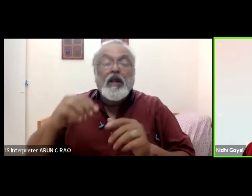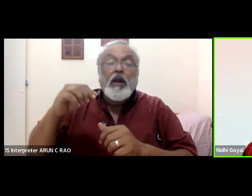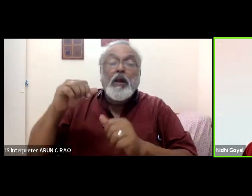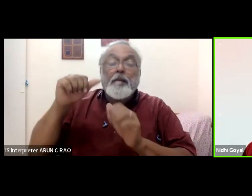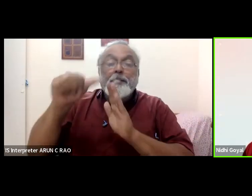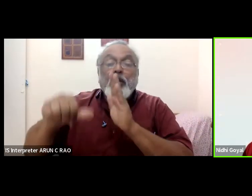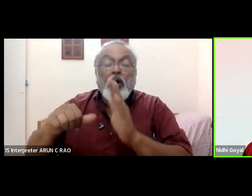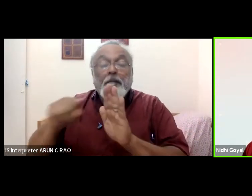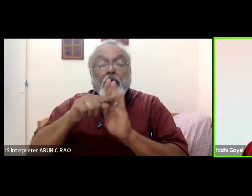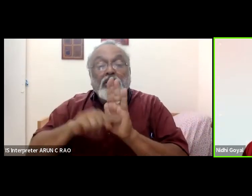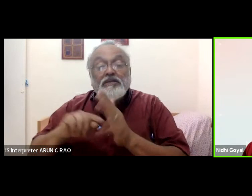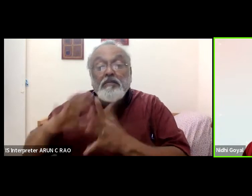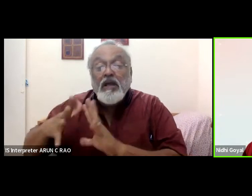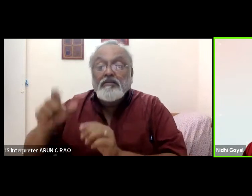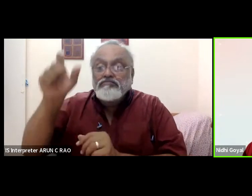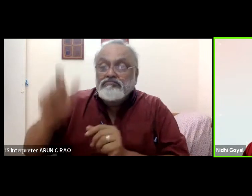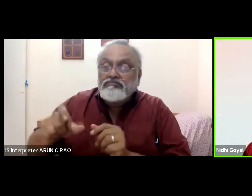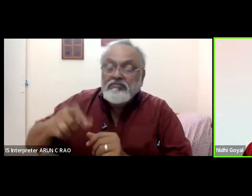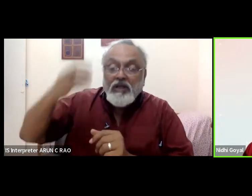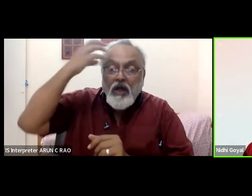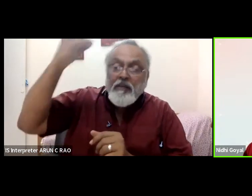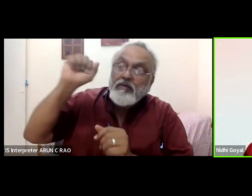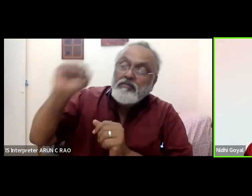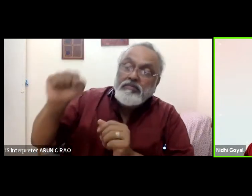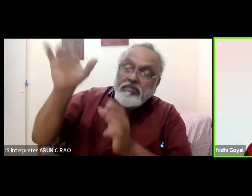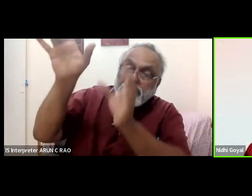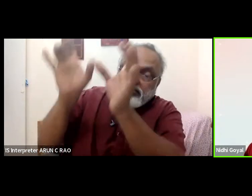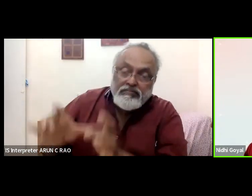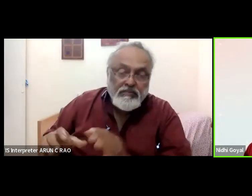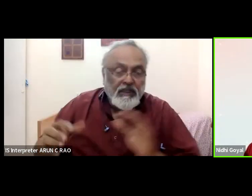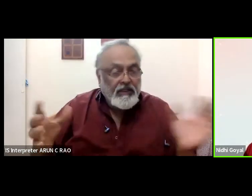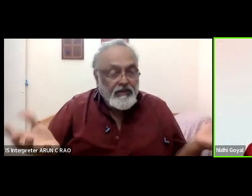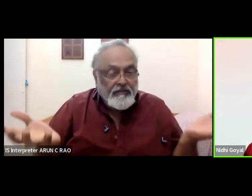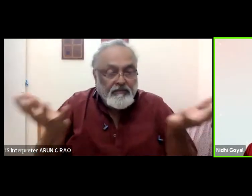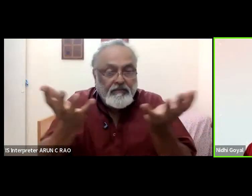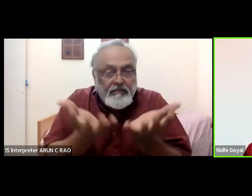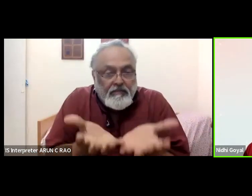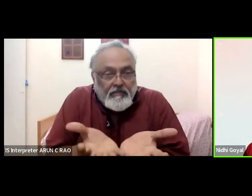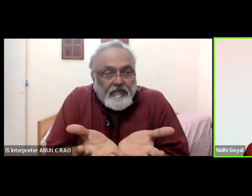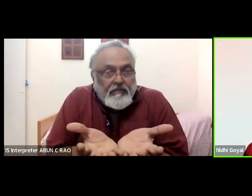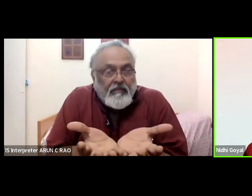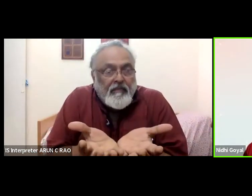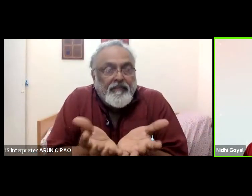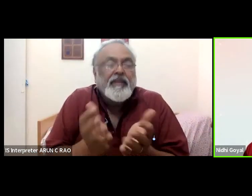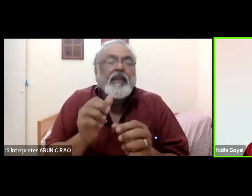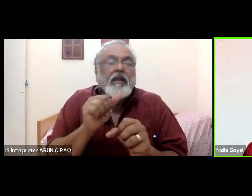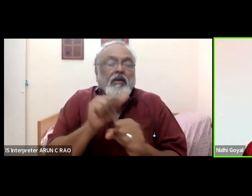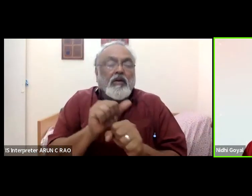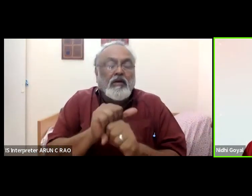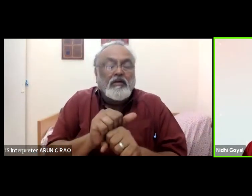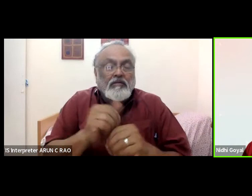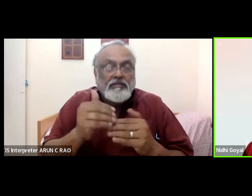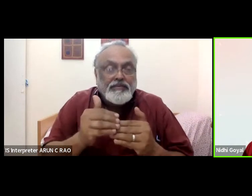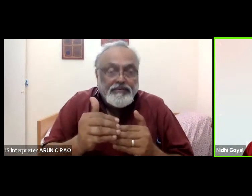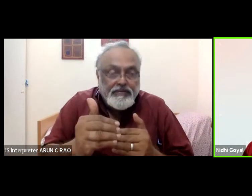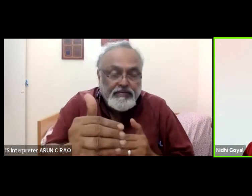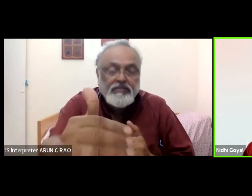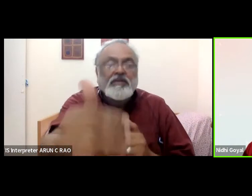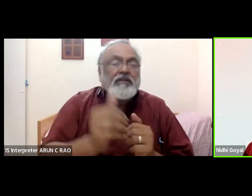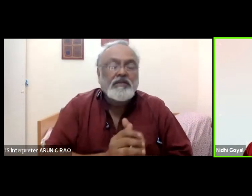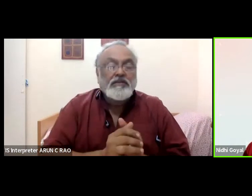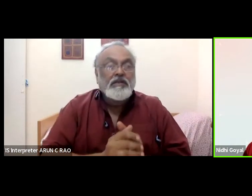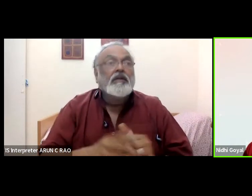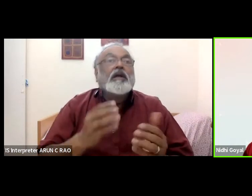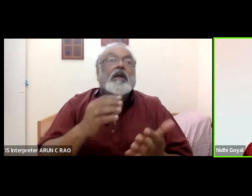Budgetary allocations. We can talk about all of this without a solid commitment. And now, again, to having the twin